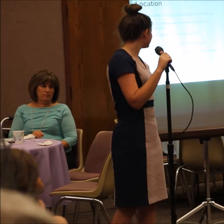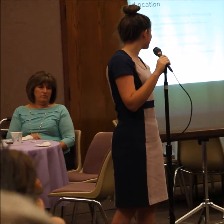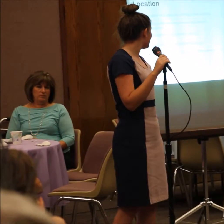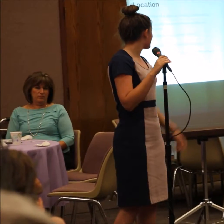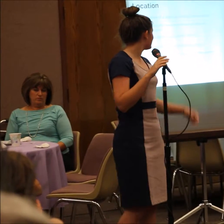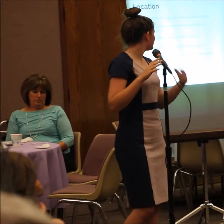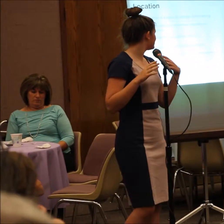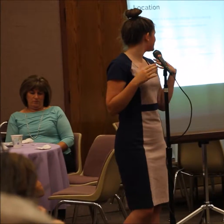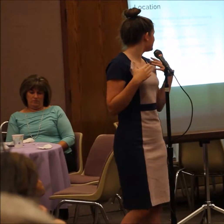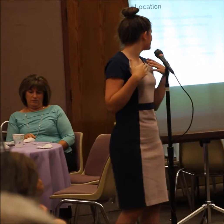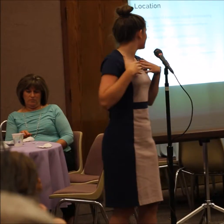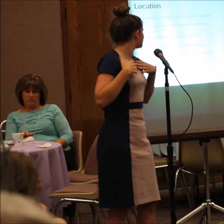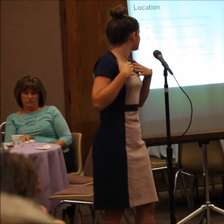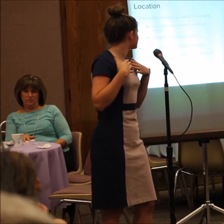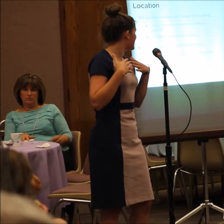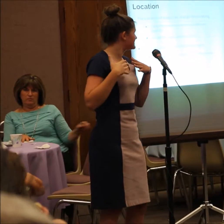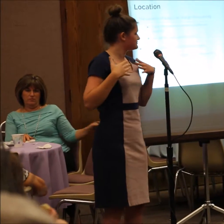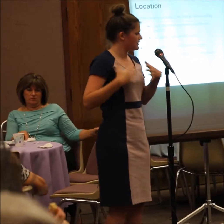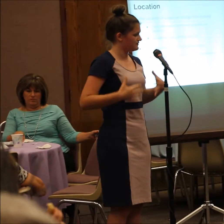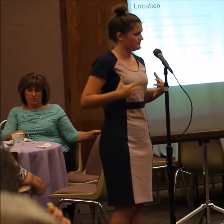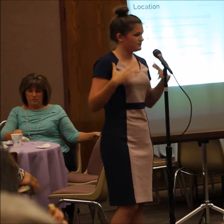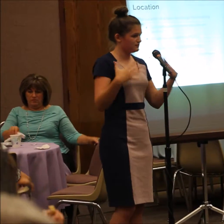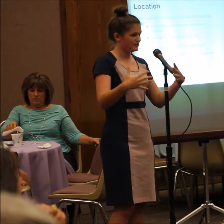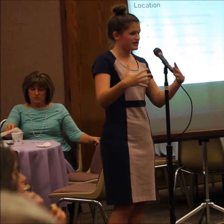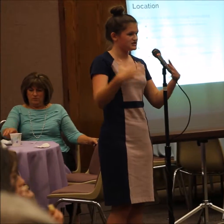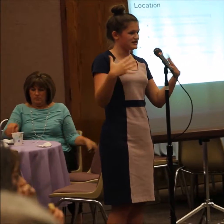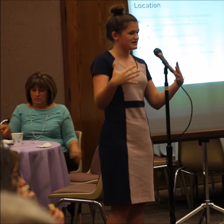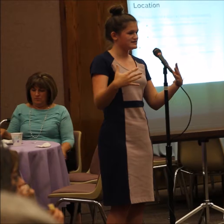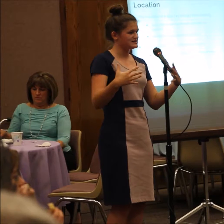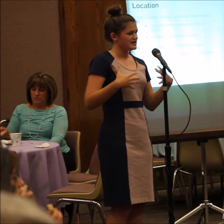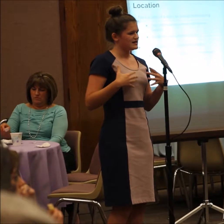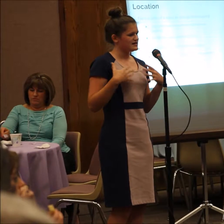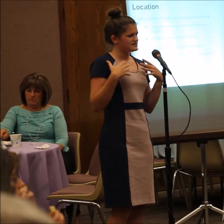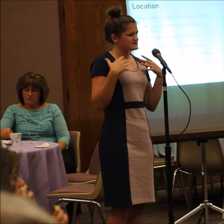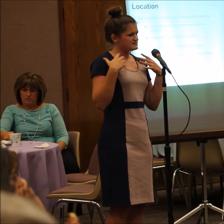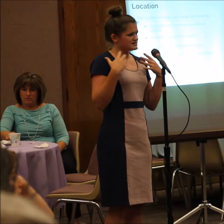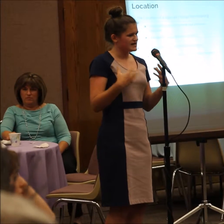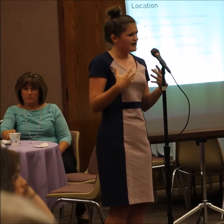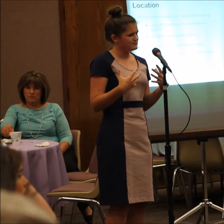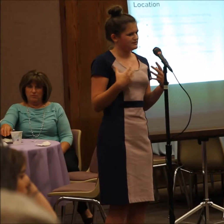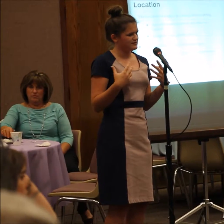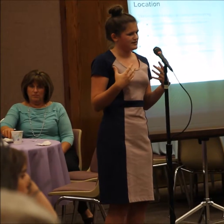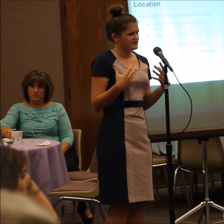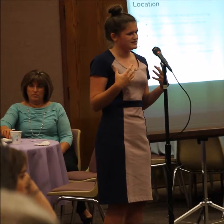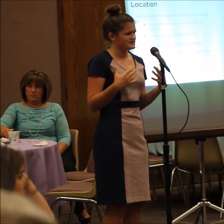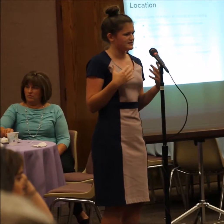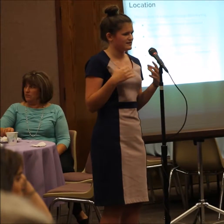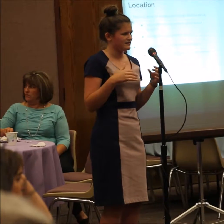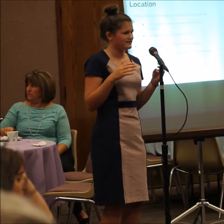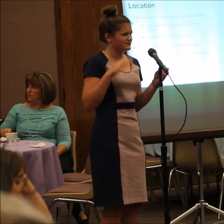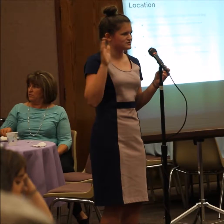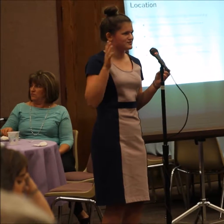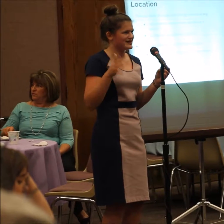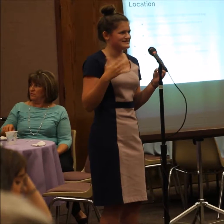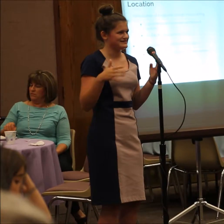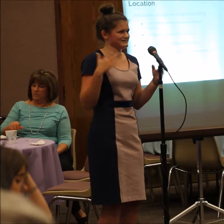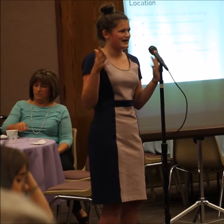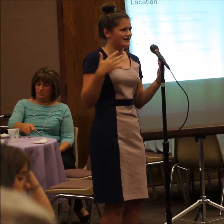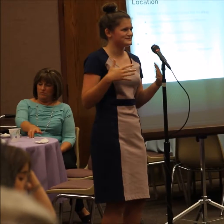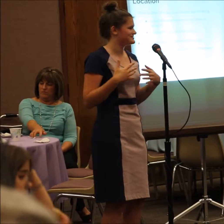So, timeline signs are signs where the location is the time period that it does it, not like the Jurassic times or